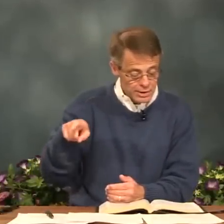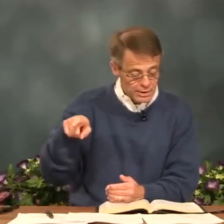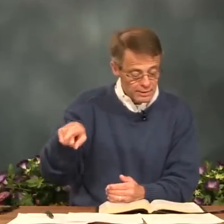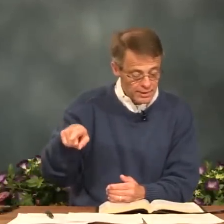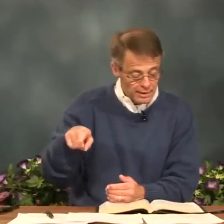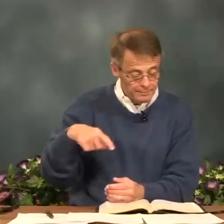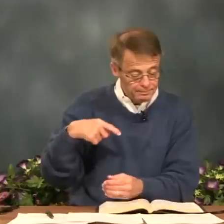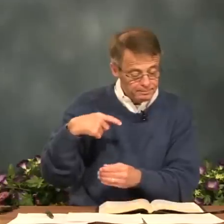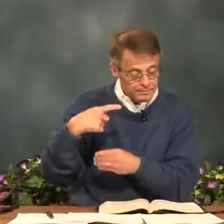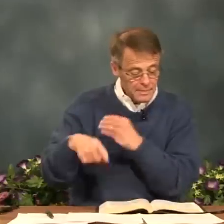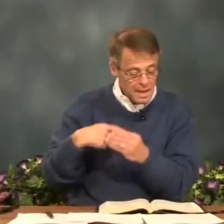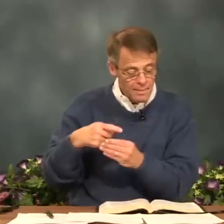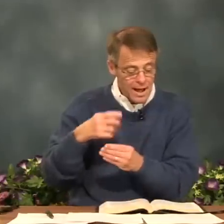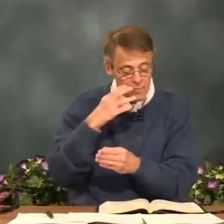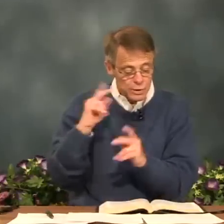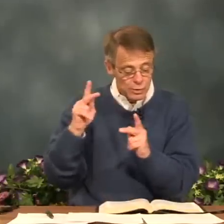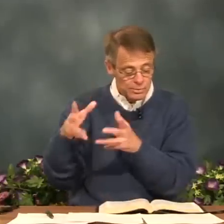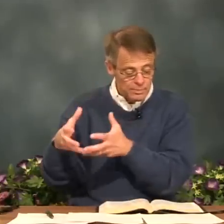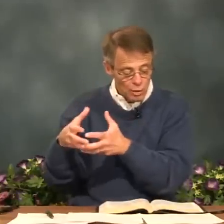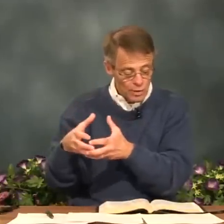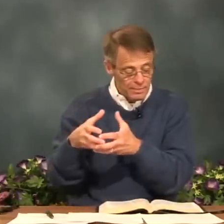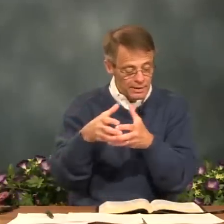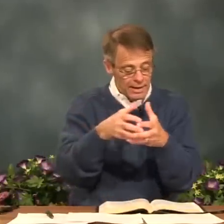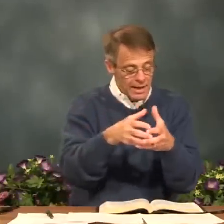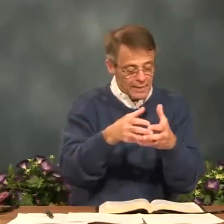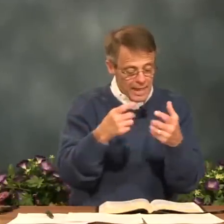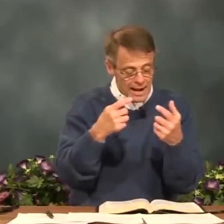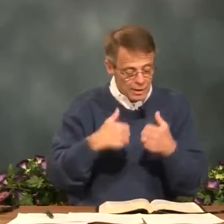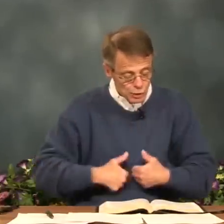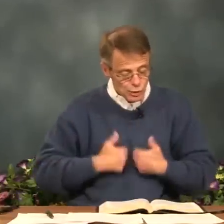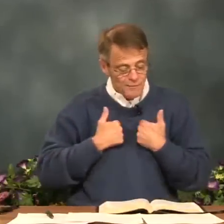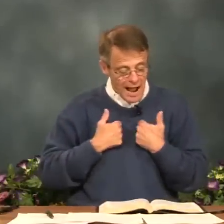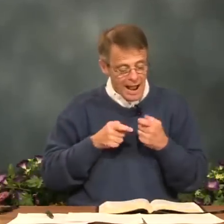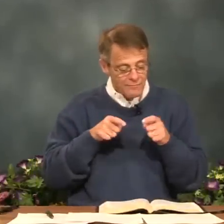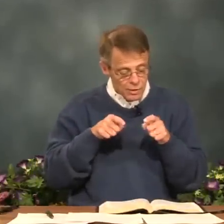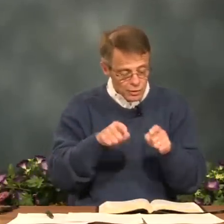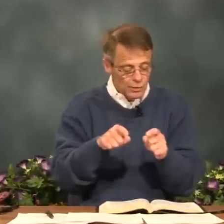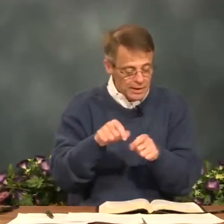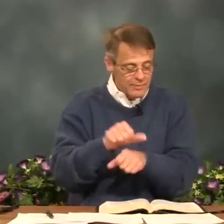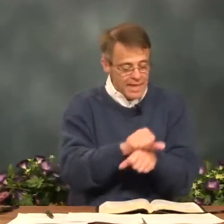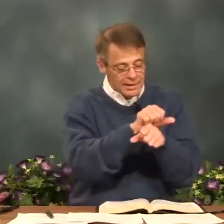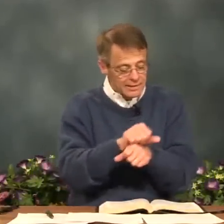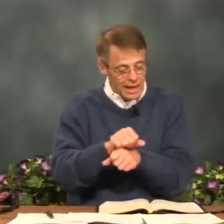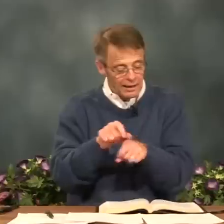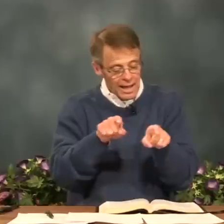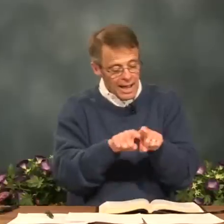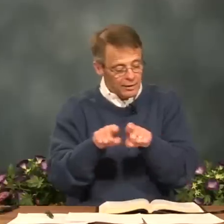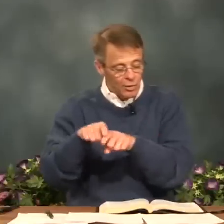questioned them about the Jewish remnant that had survived during the exile, and